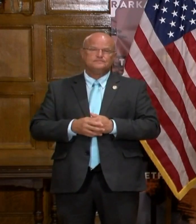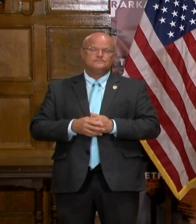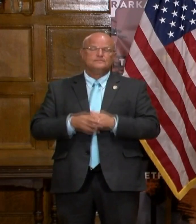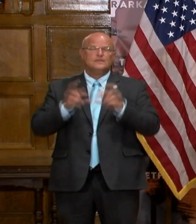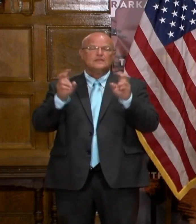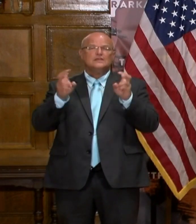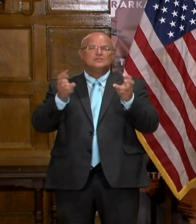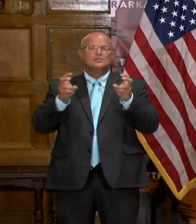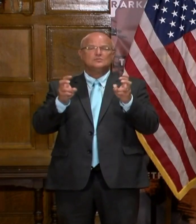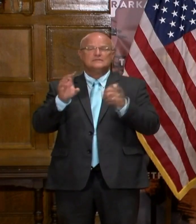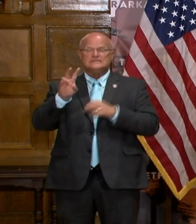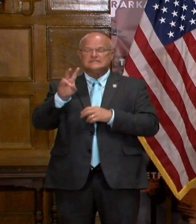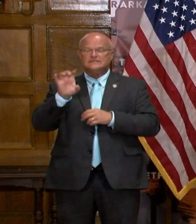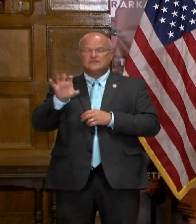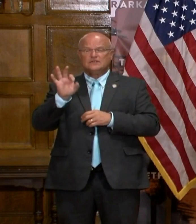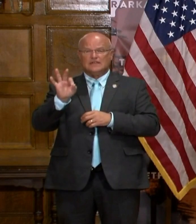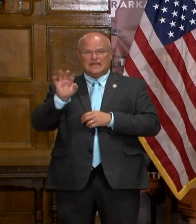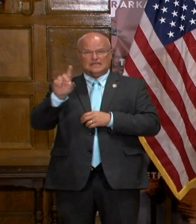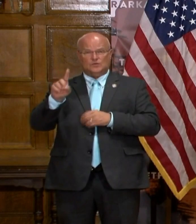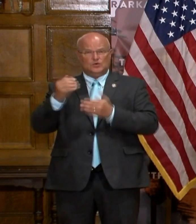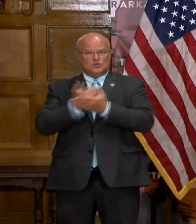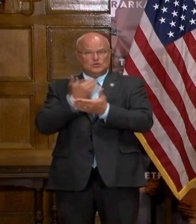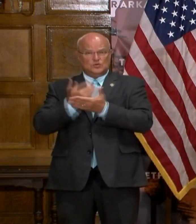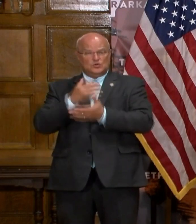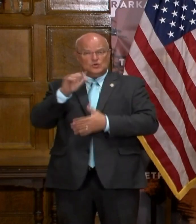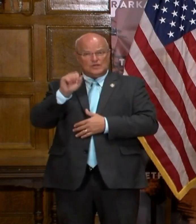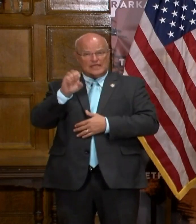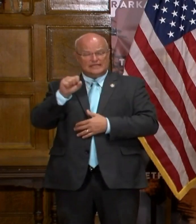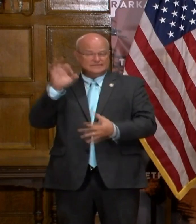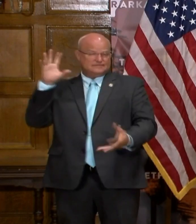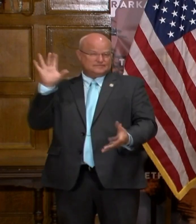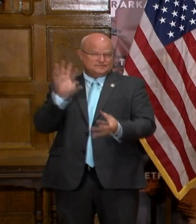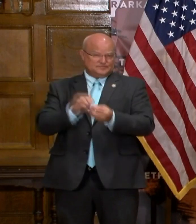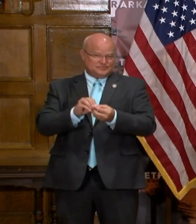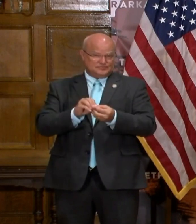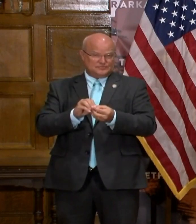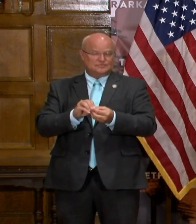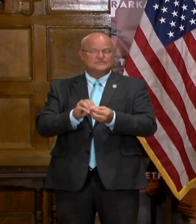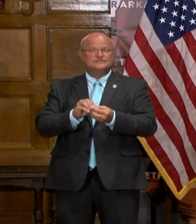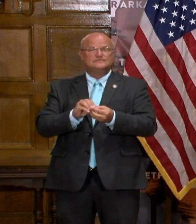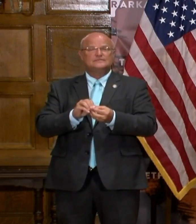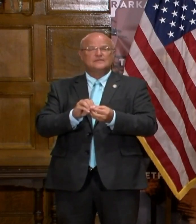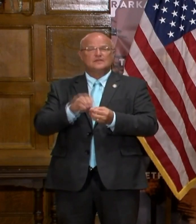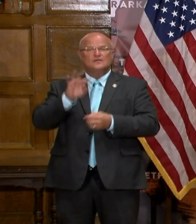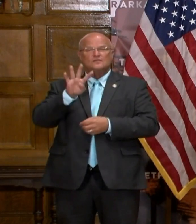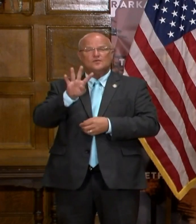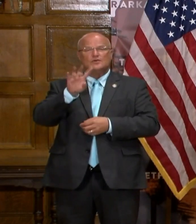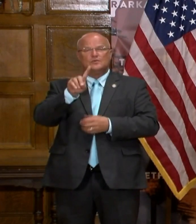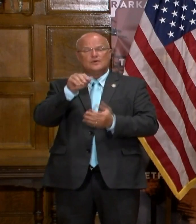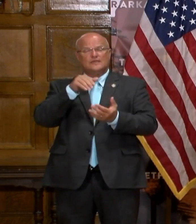In terms of the 791 new cases, that brings us to total cumulative cases